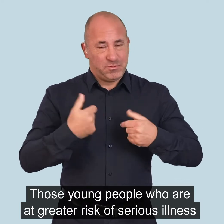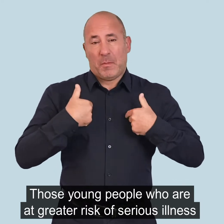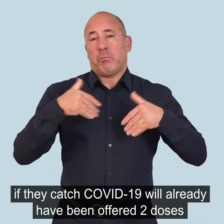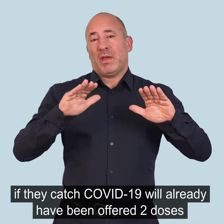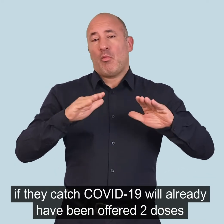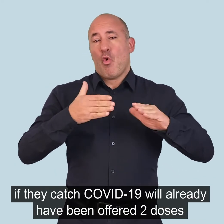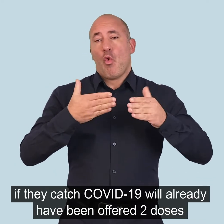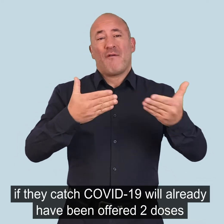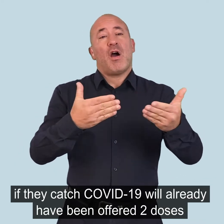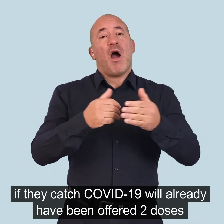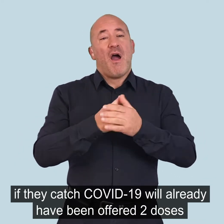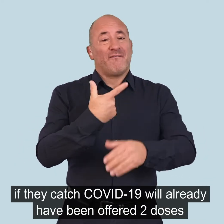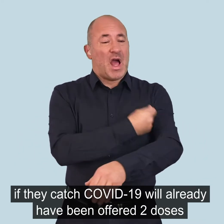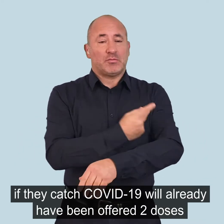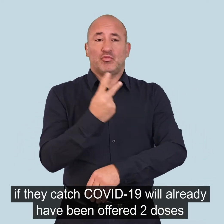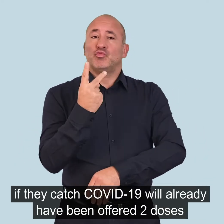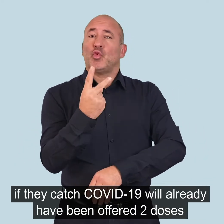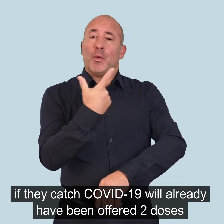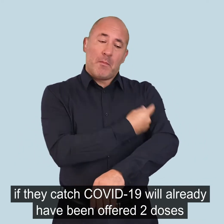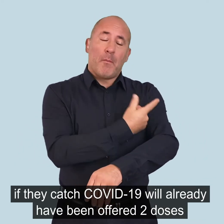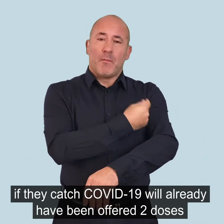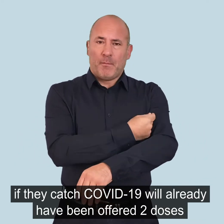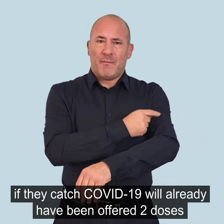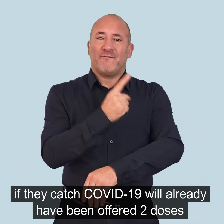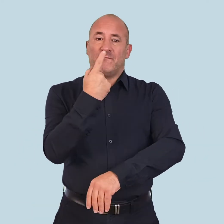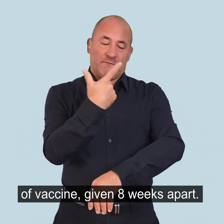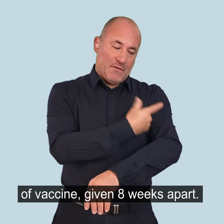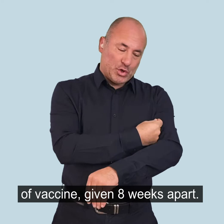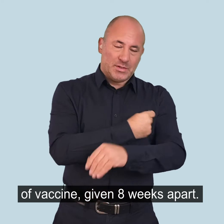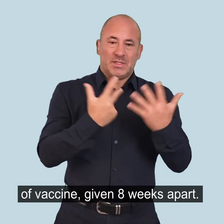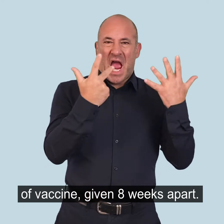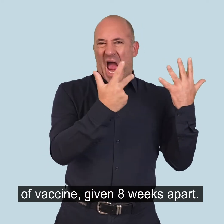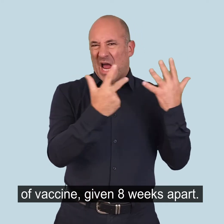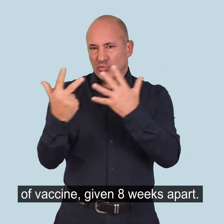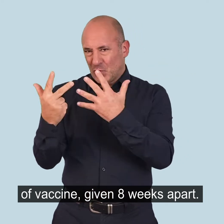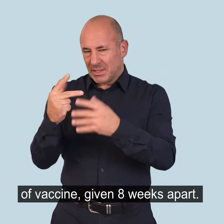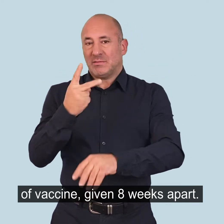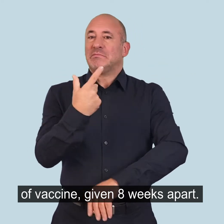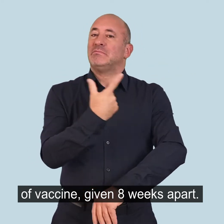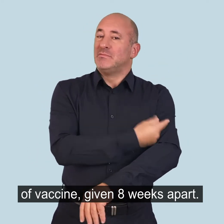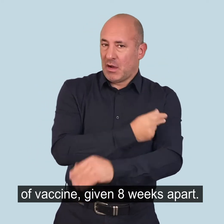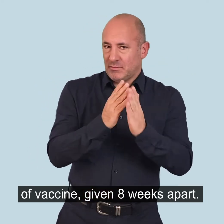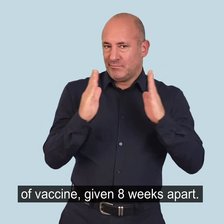if they catch COVID-19 will already have been offered 2 doses of vaccine, given 8 weeks apart.